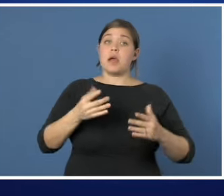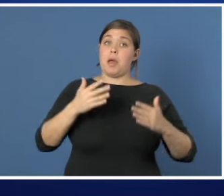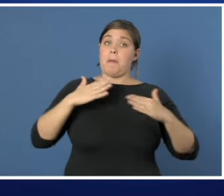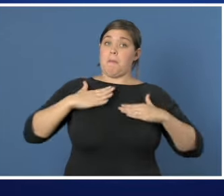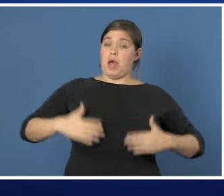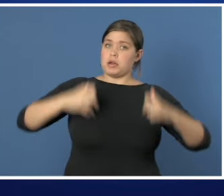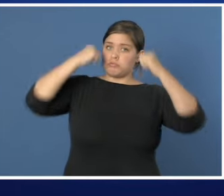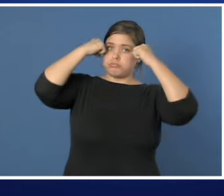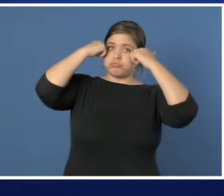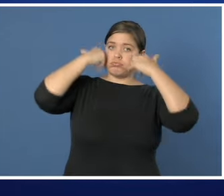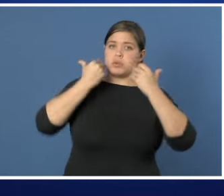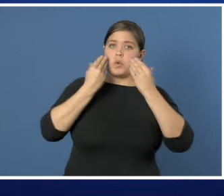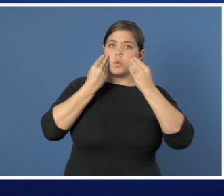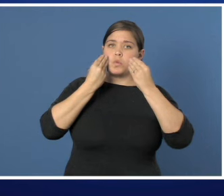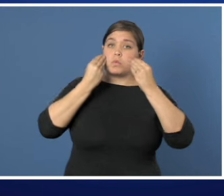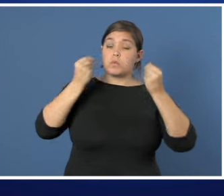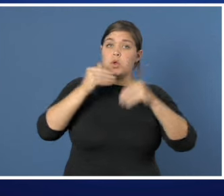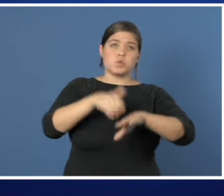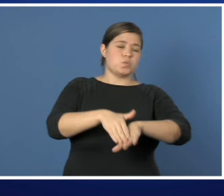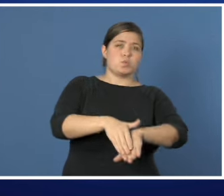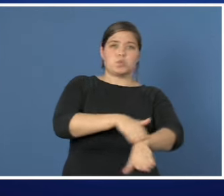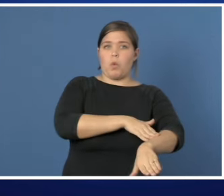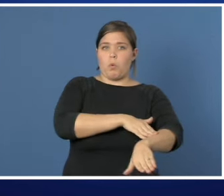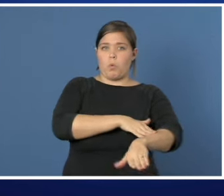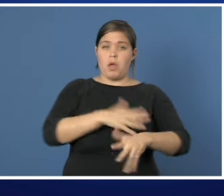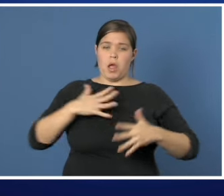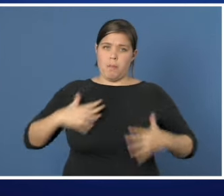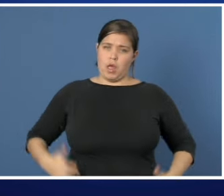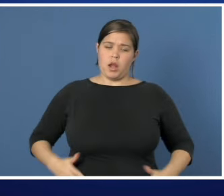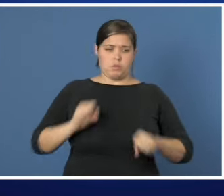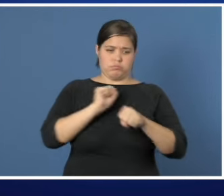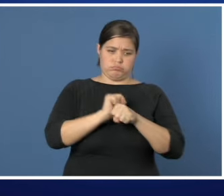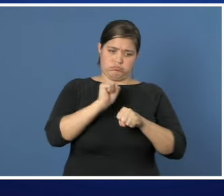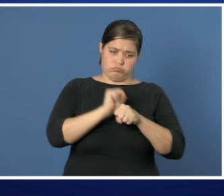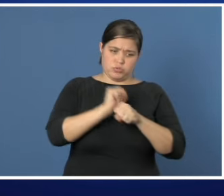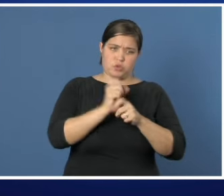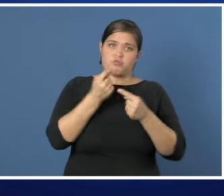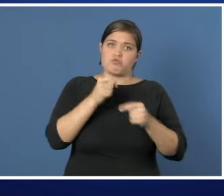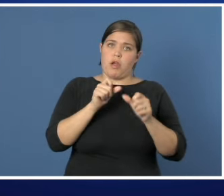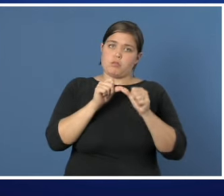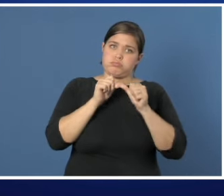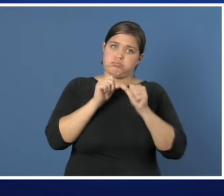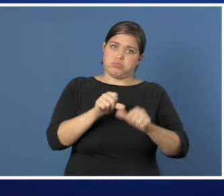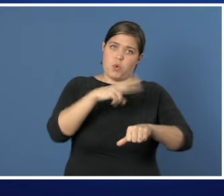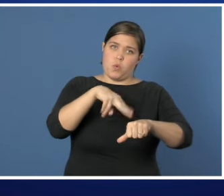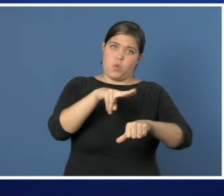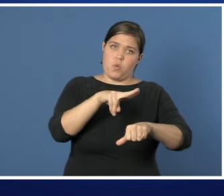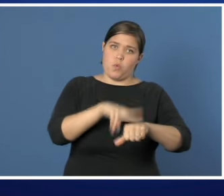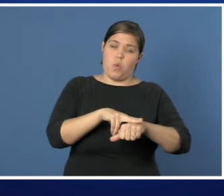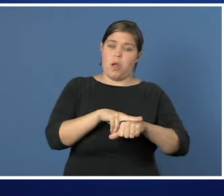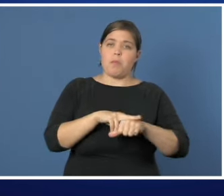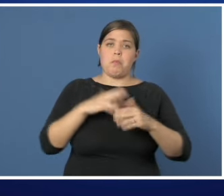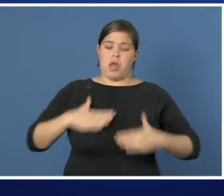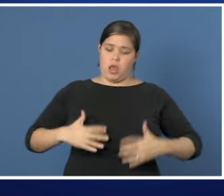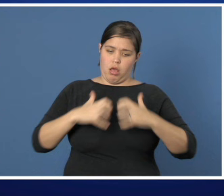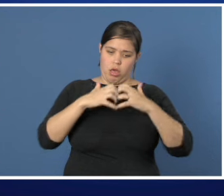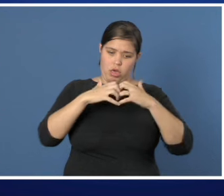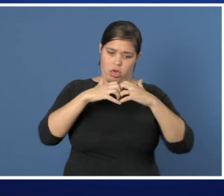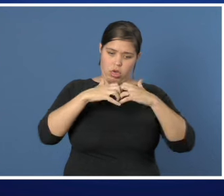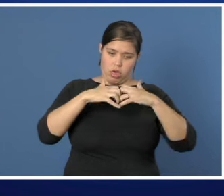evaporation is slowed and the body must work extra hard to maintain a normal temperature.